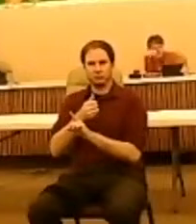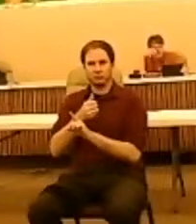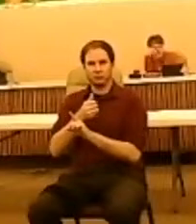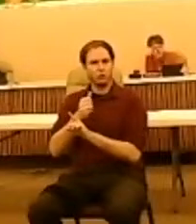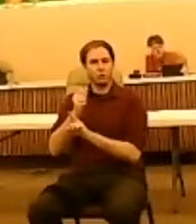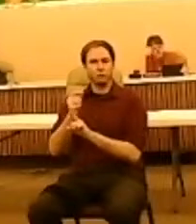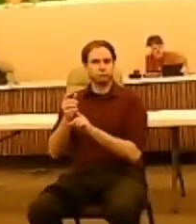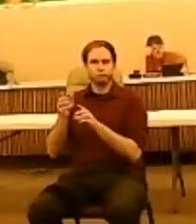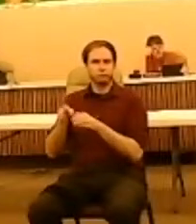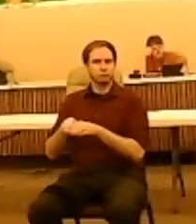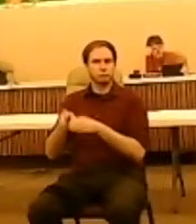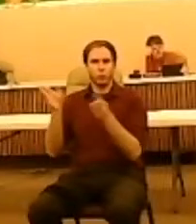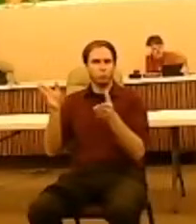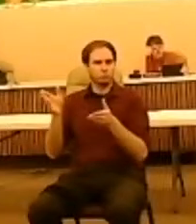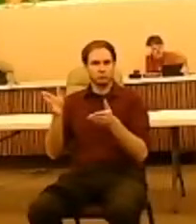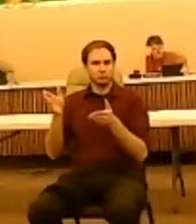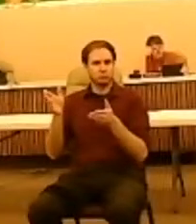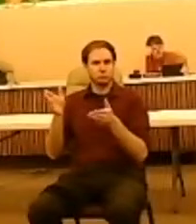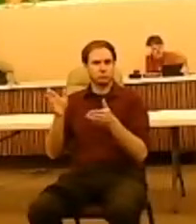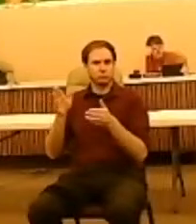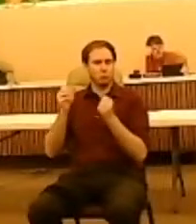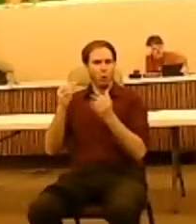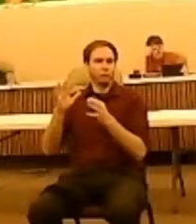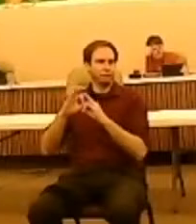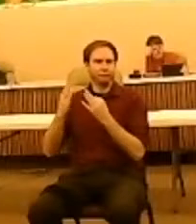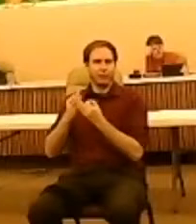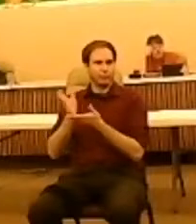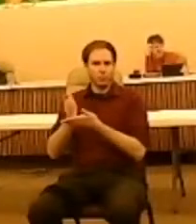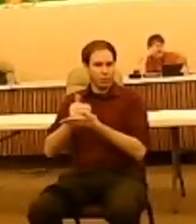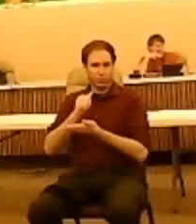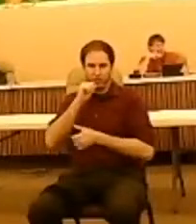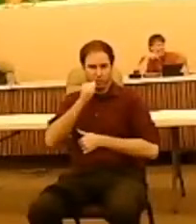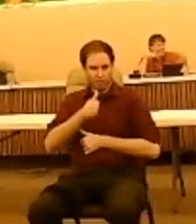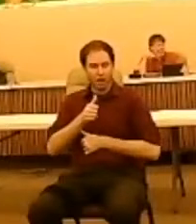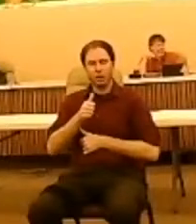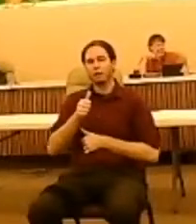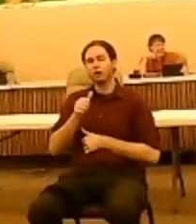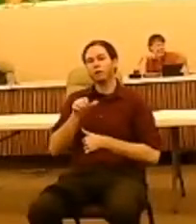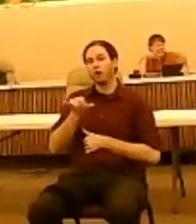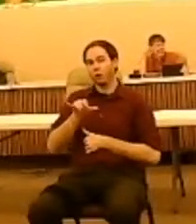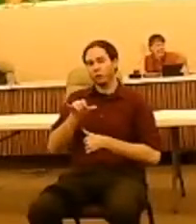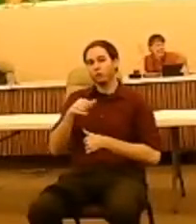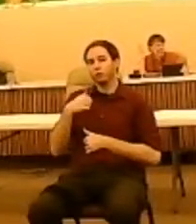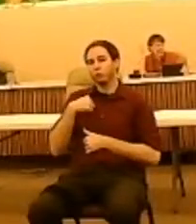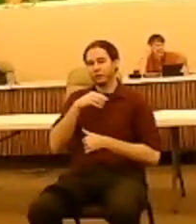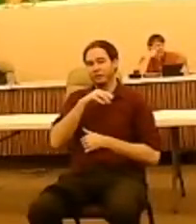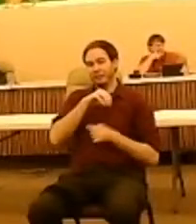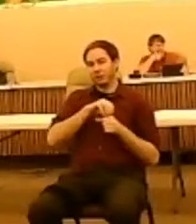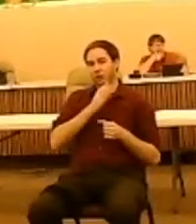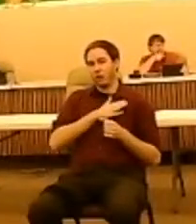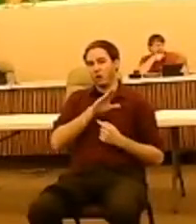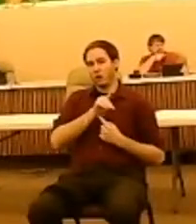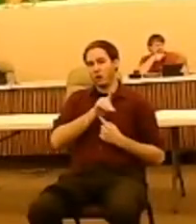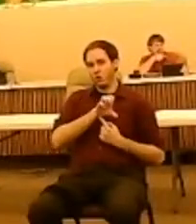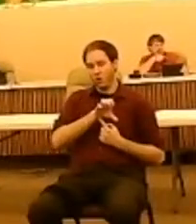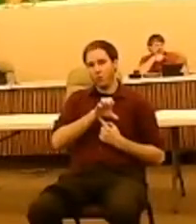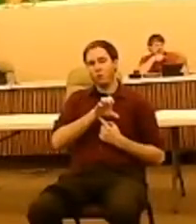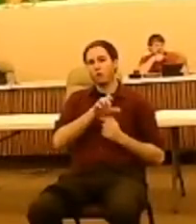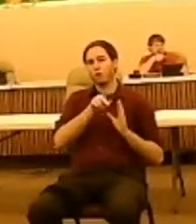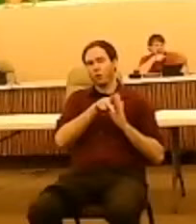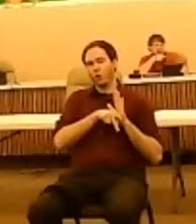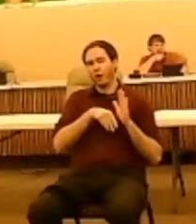just open multifamily housing. The other place we actually have that in our code is in the